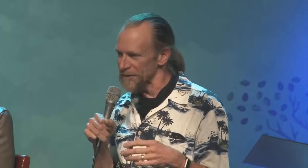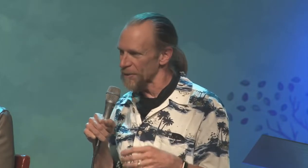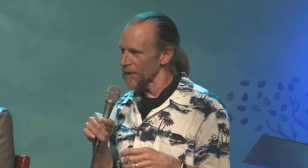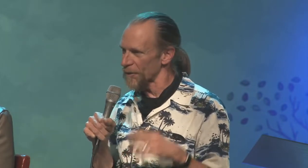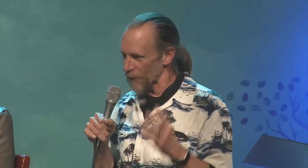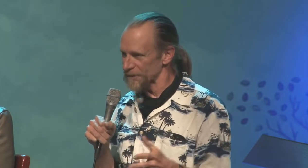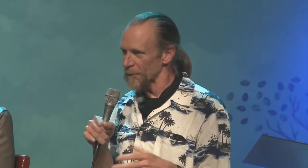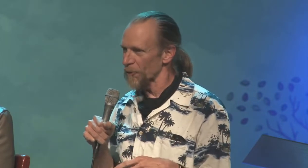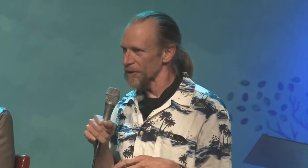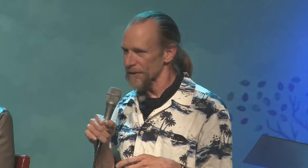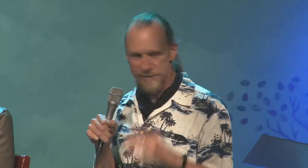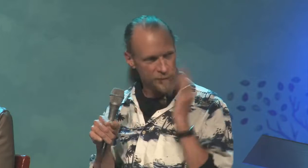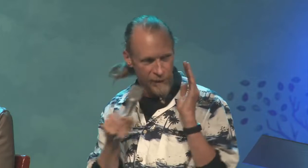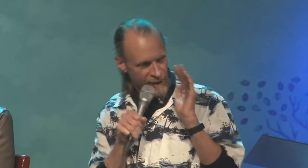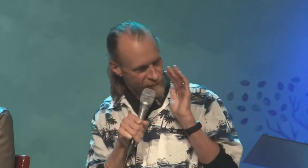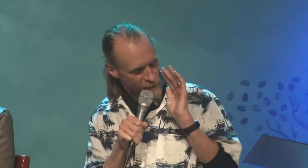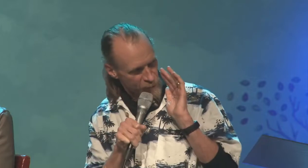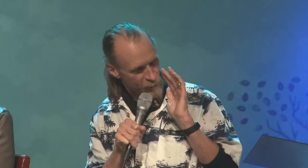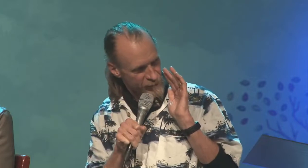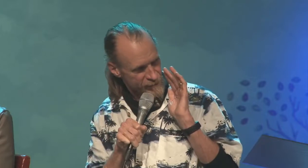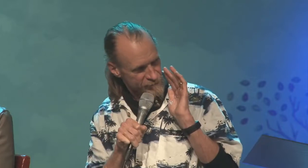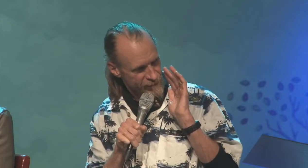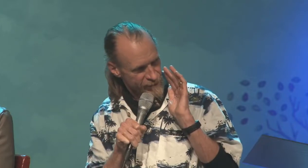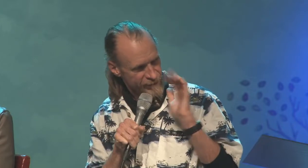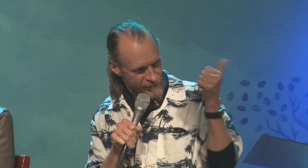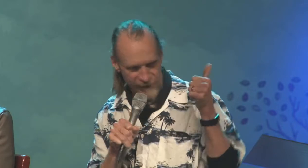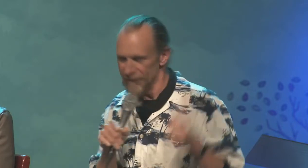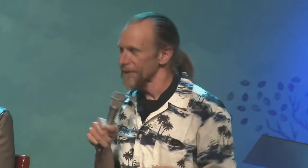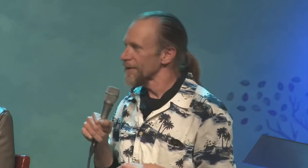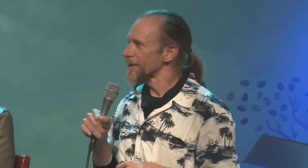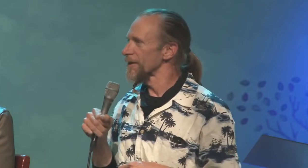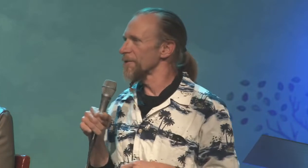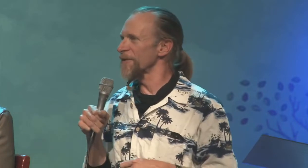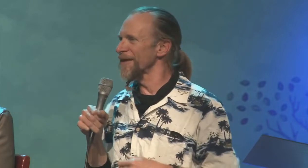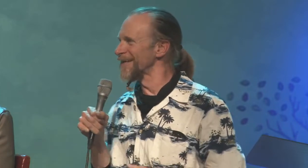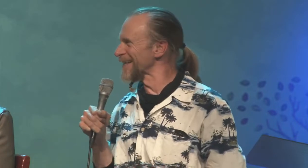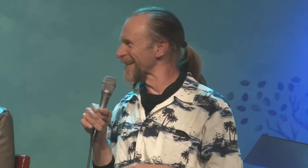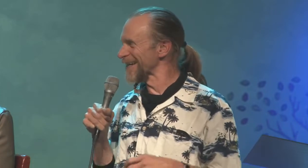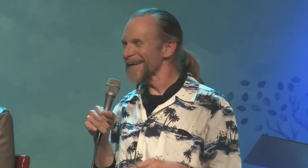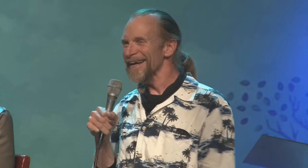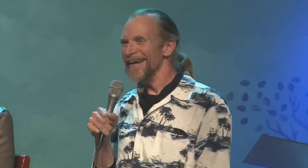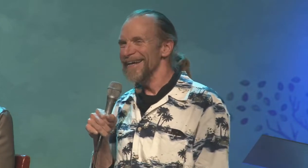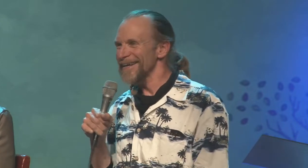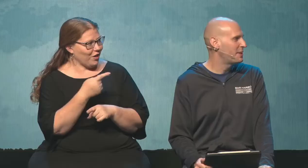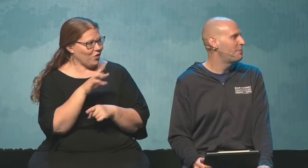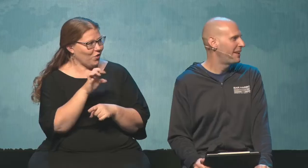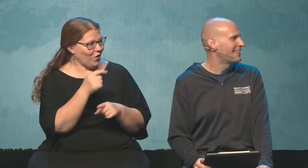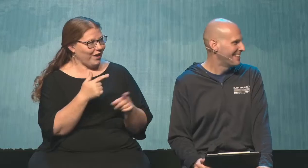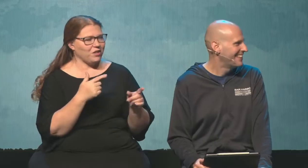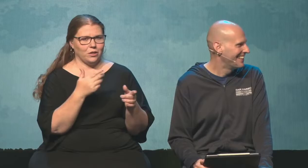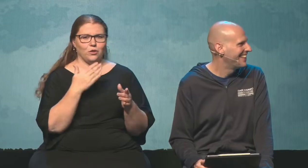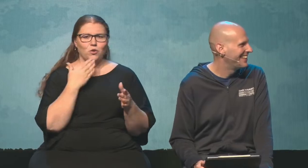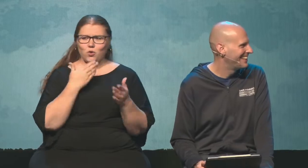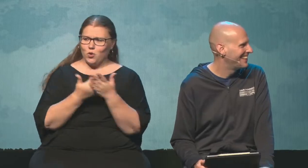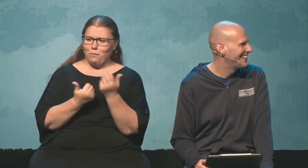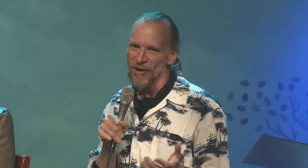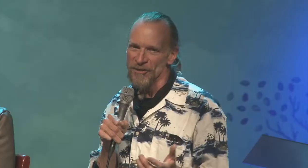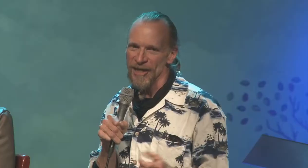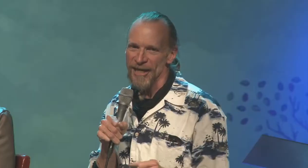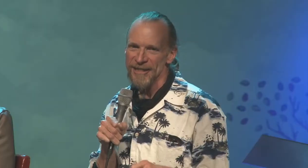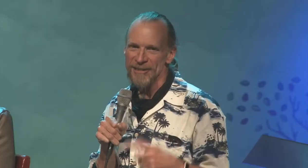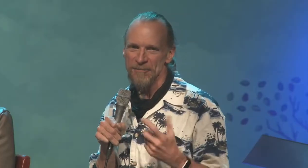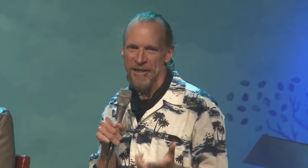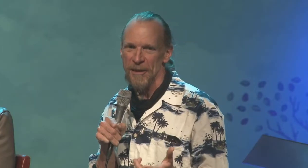on Wednesday mornings. We might have a couple openings, right, Greg? Okay. Yeah, good plug. Yeah, thanks. And I also